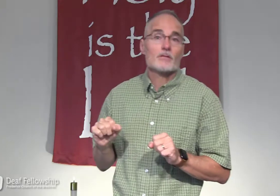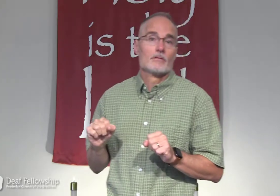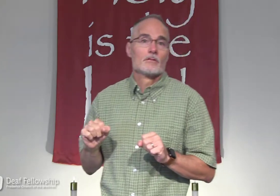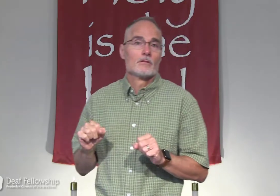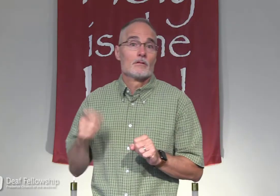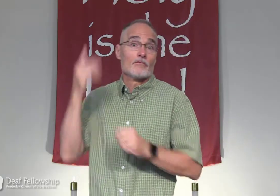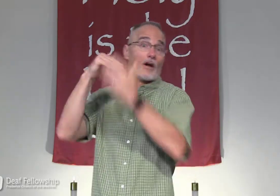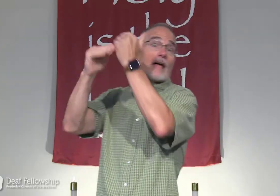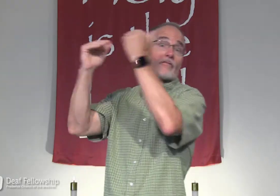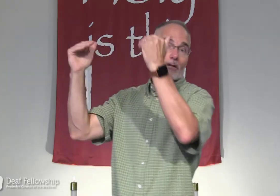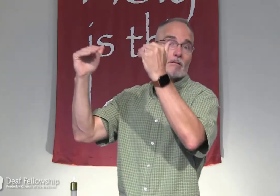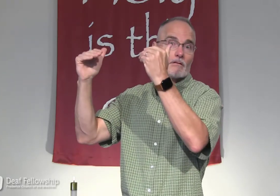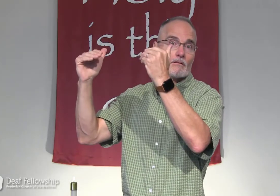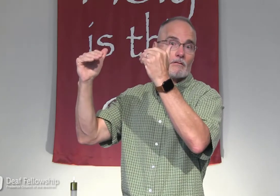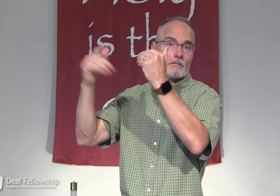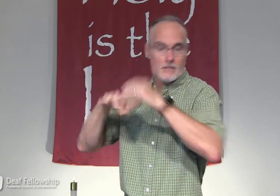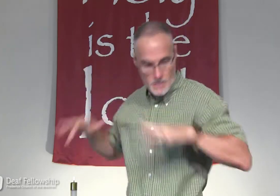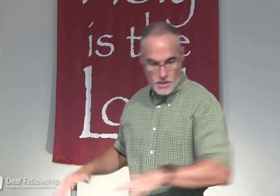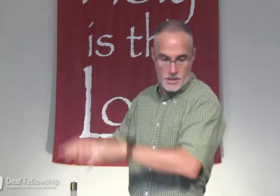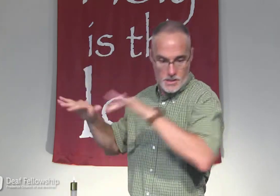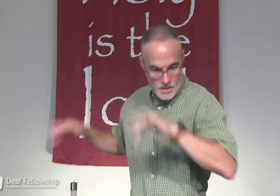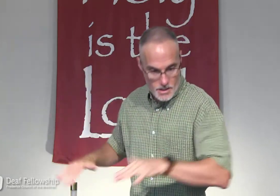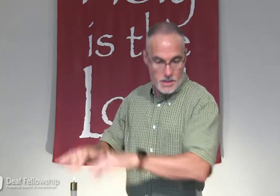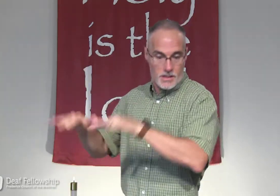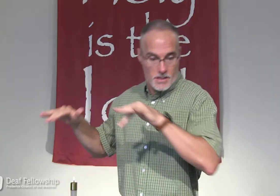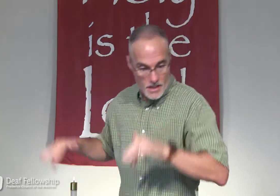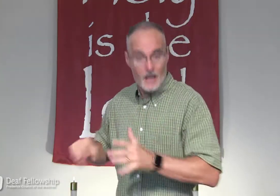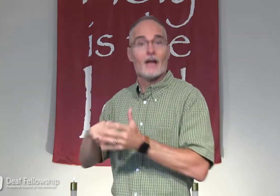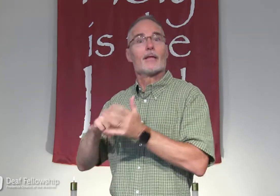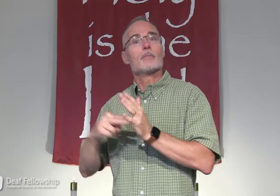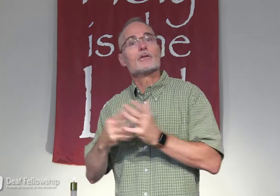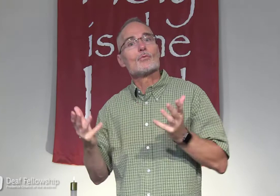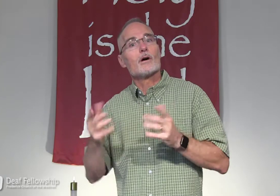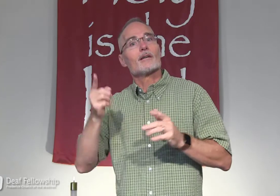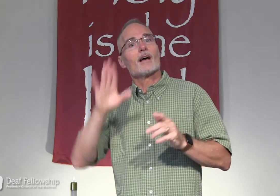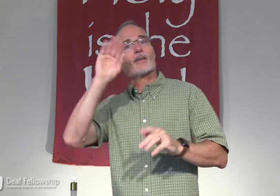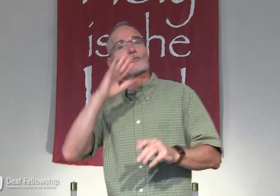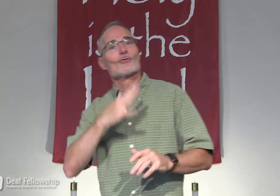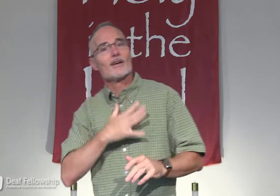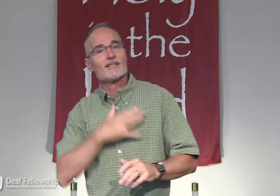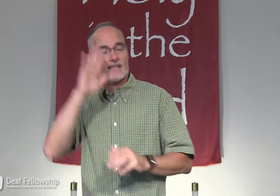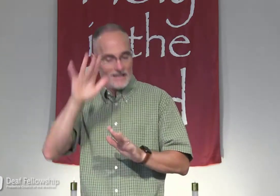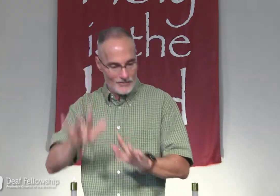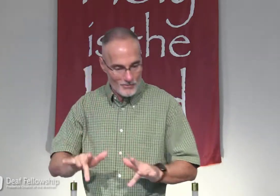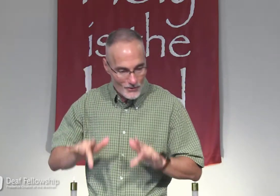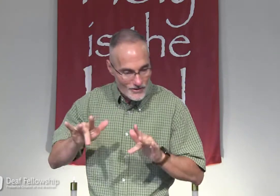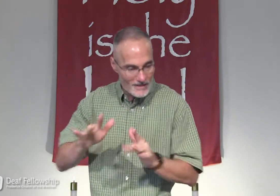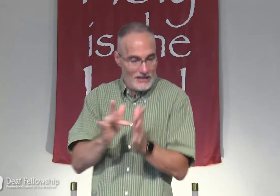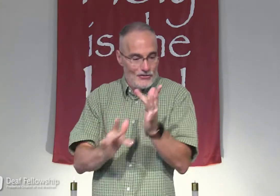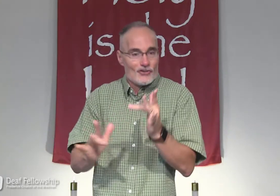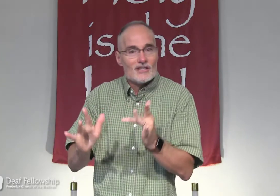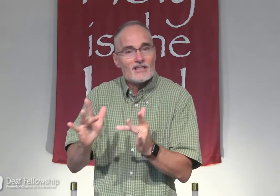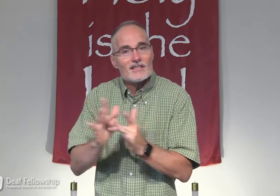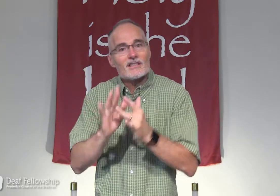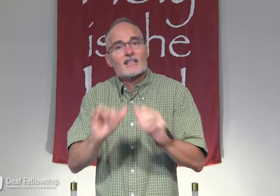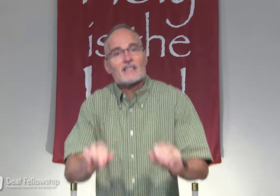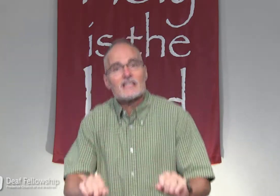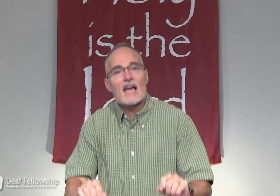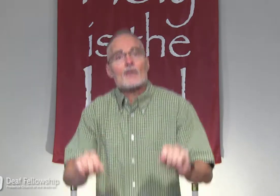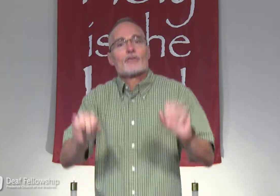If I do something for my salvation, if I do enough to get into heaven,